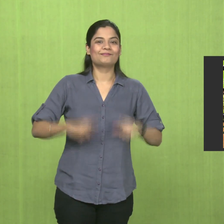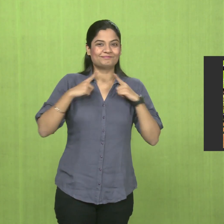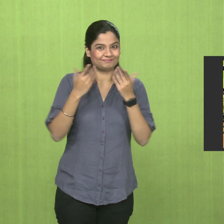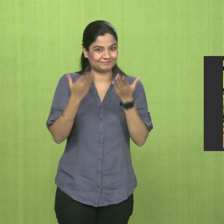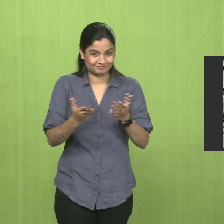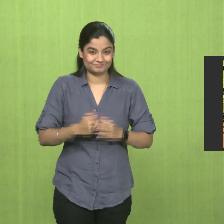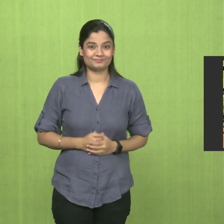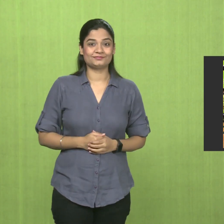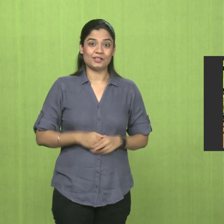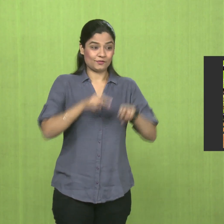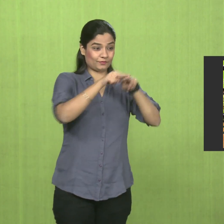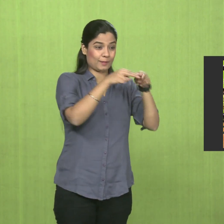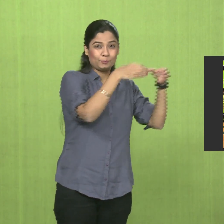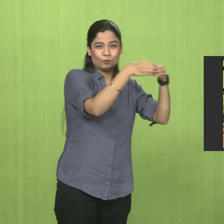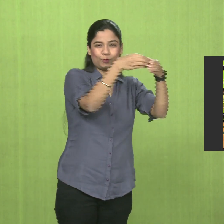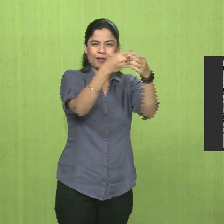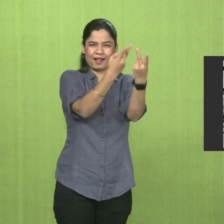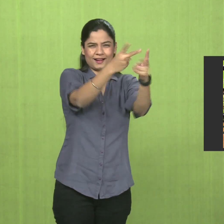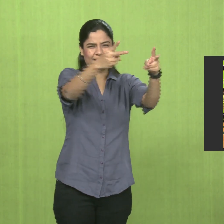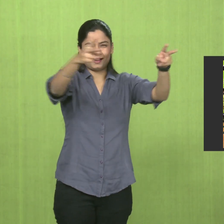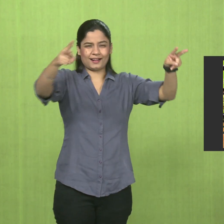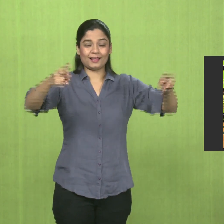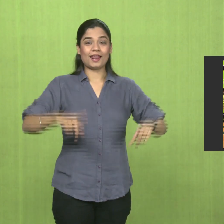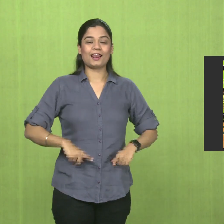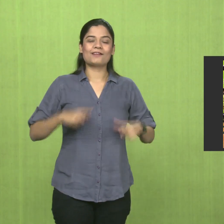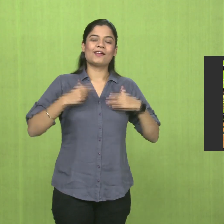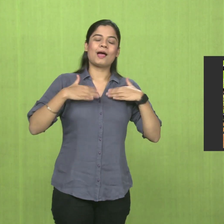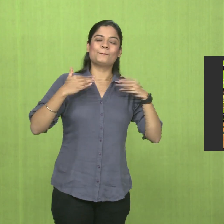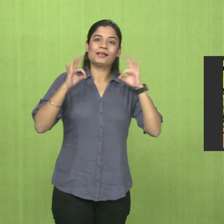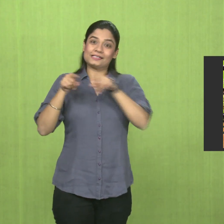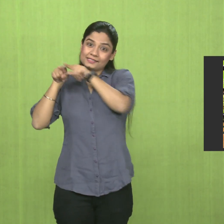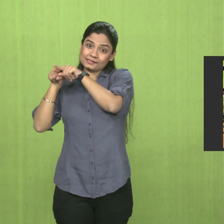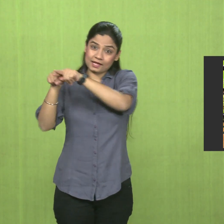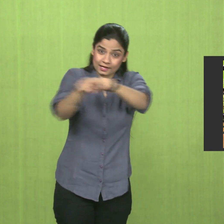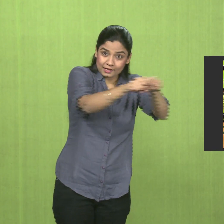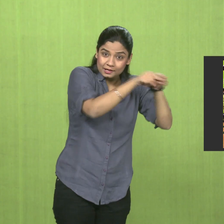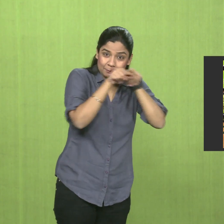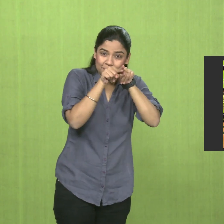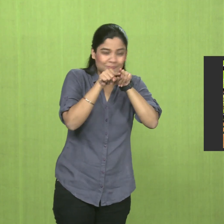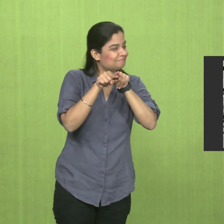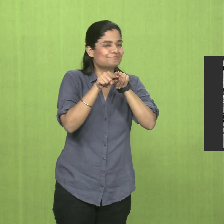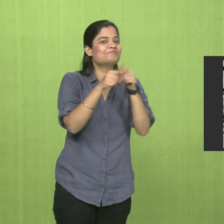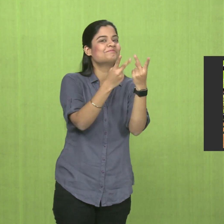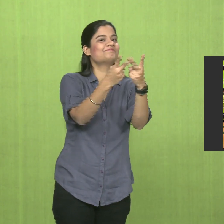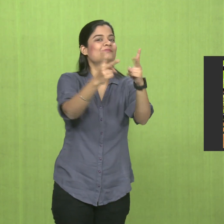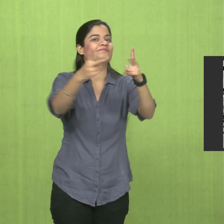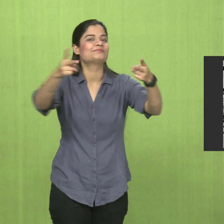and happiness. There are different family groups which are diverse in nature.